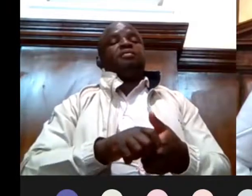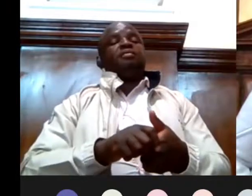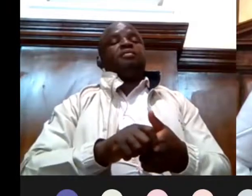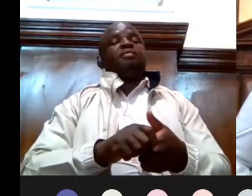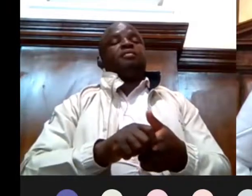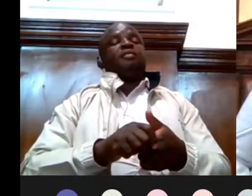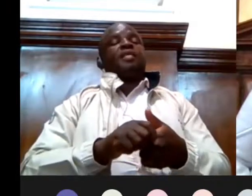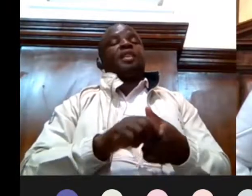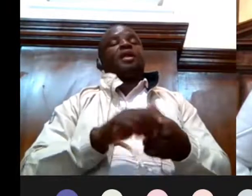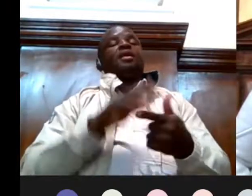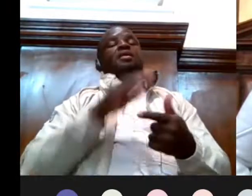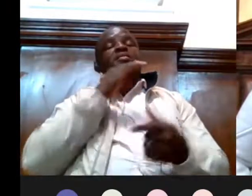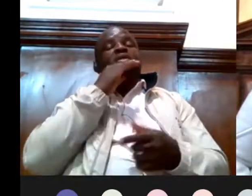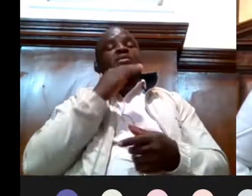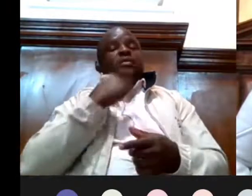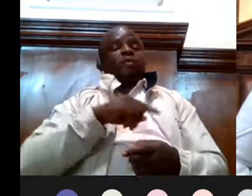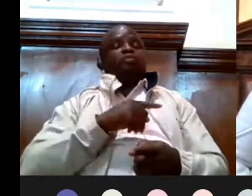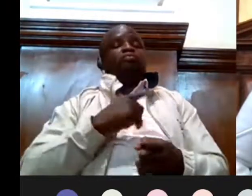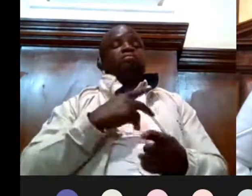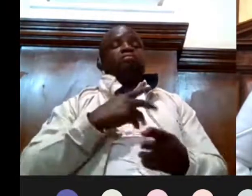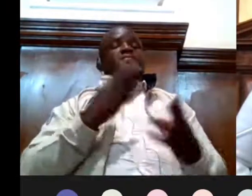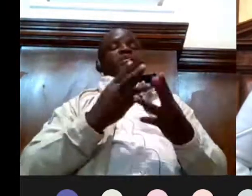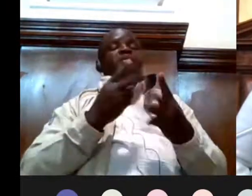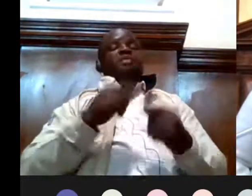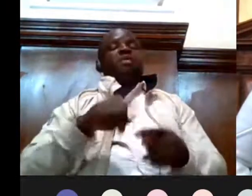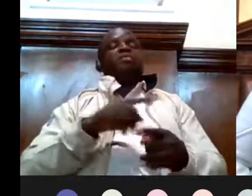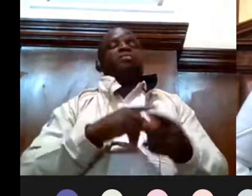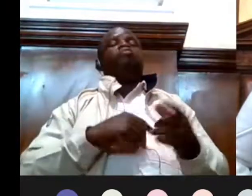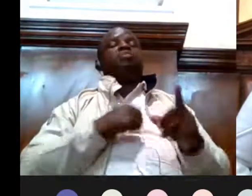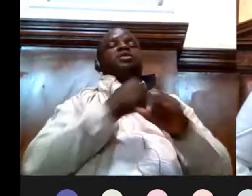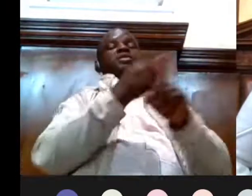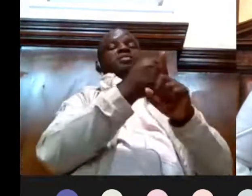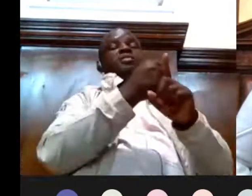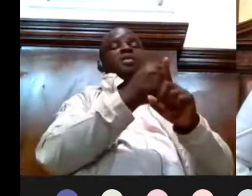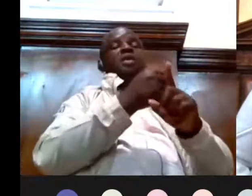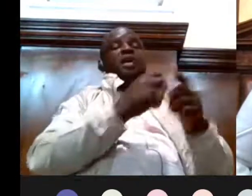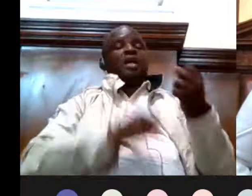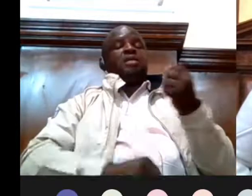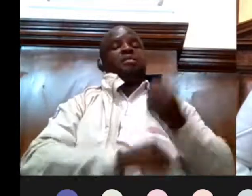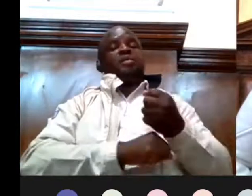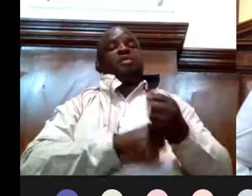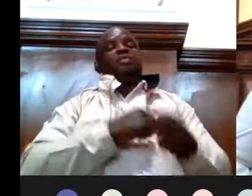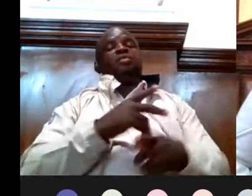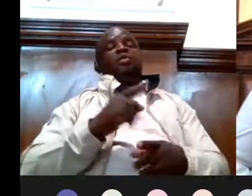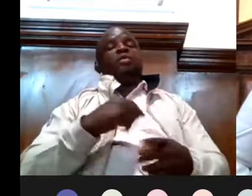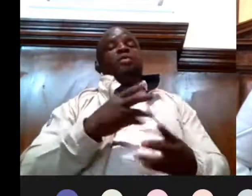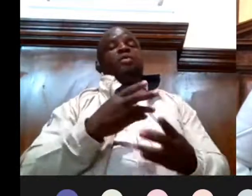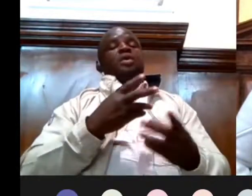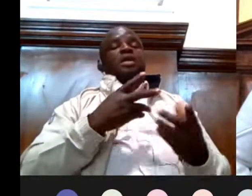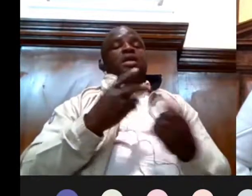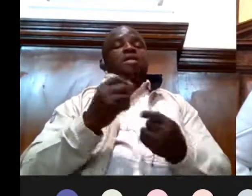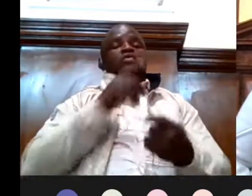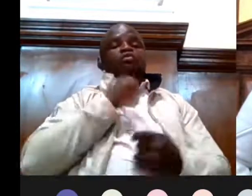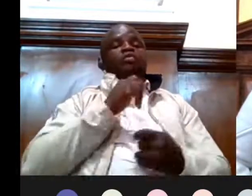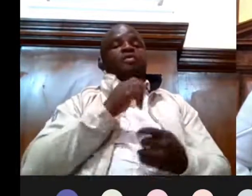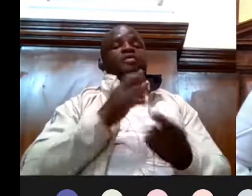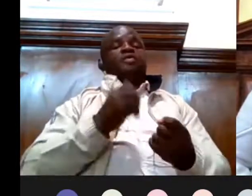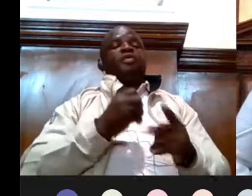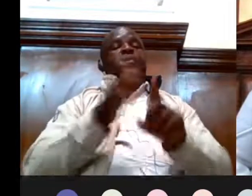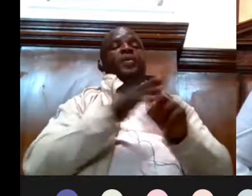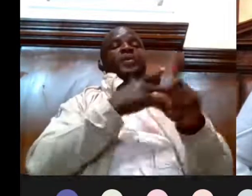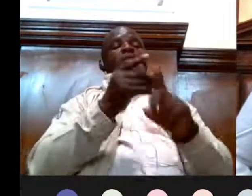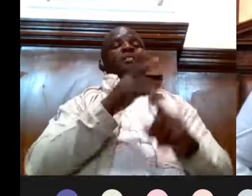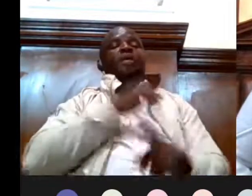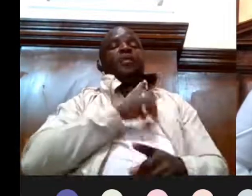it could not be because we push our people. We could sometimes believe that they can use and manipulate as they serve their agenda,